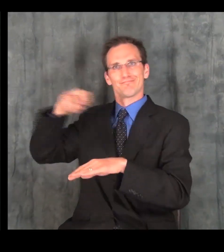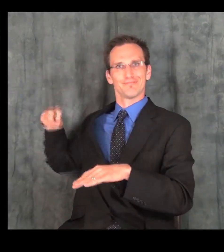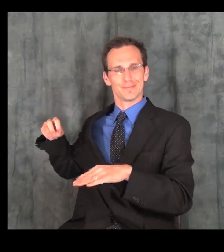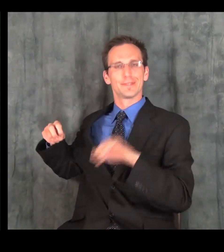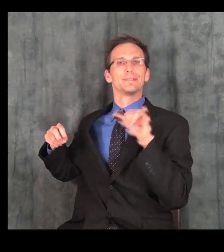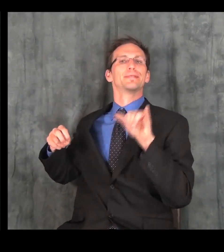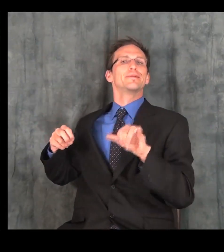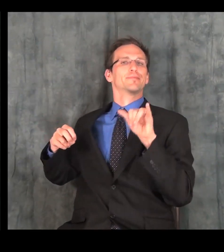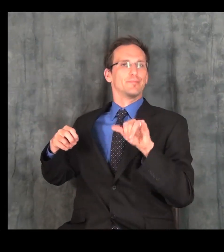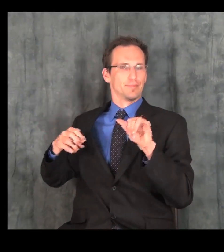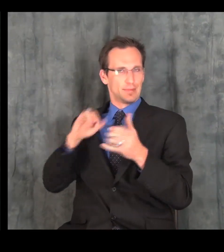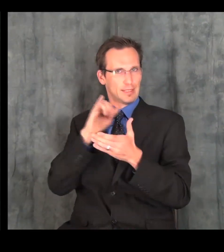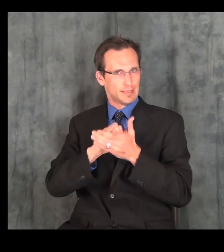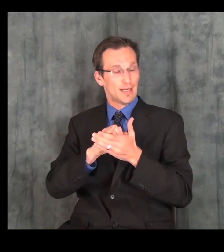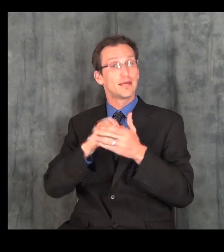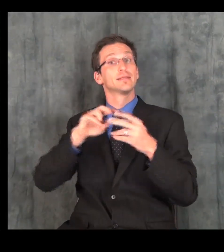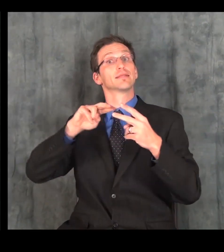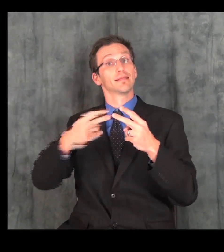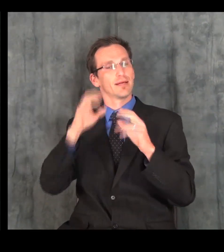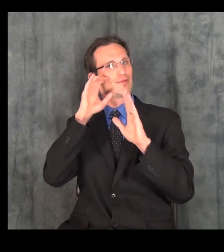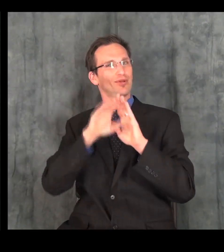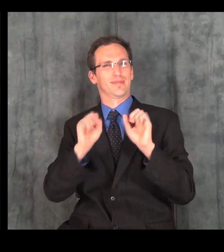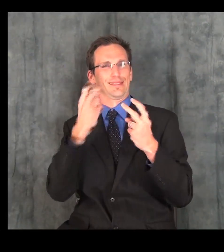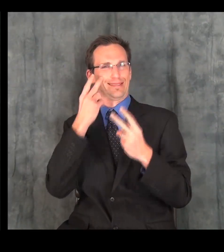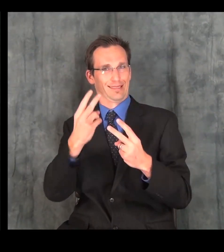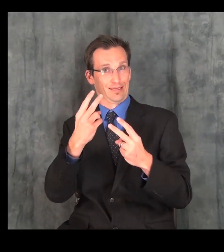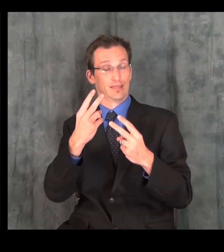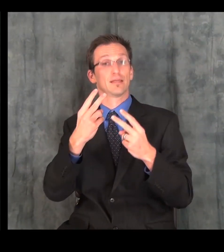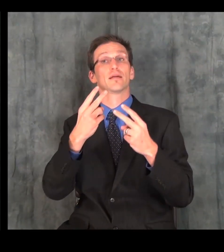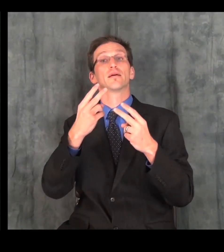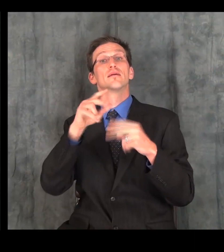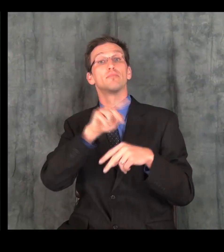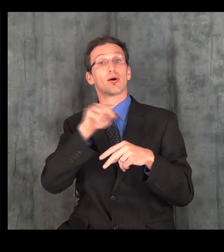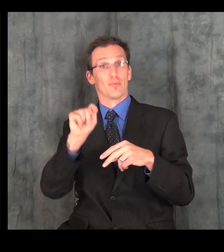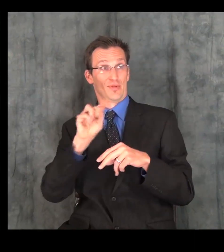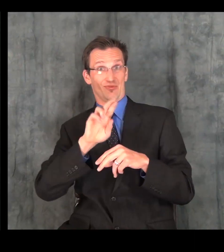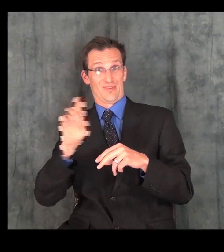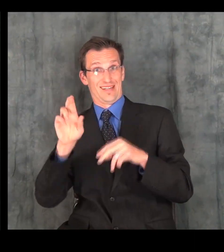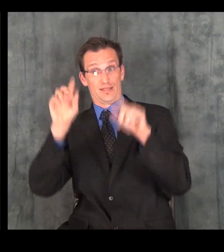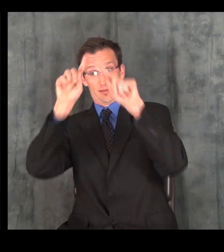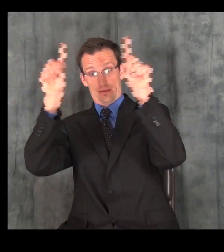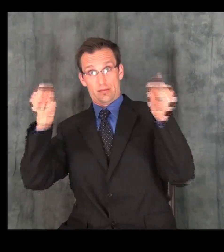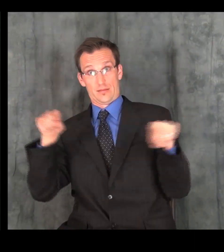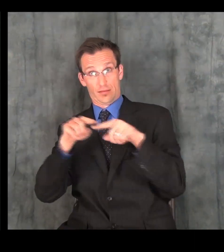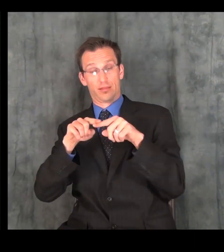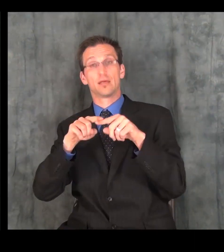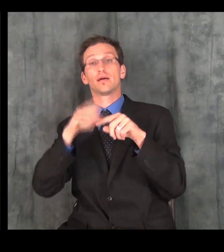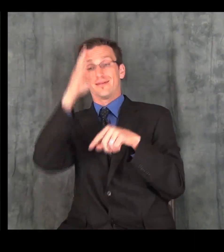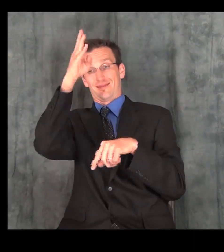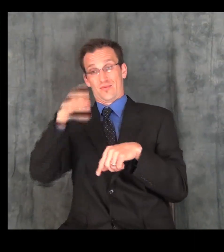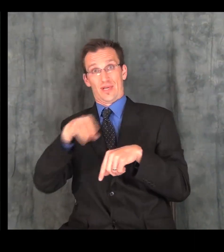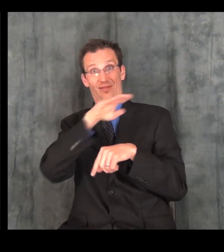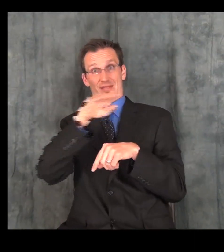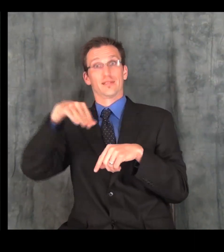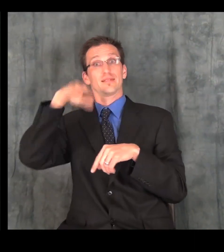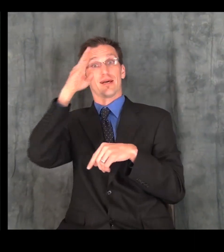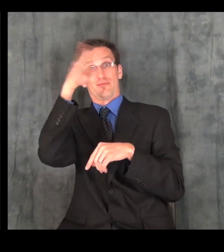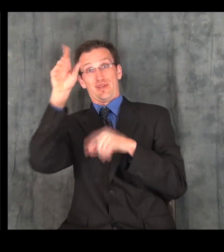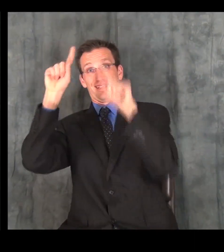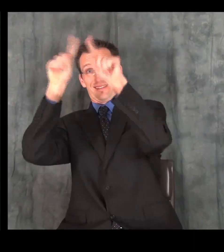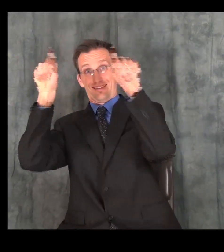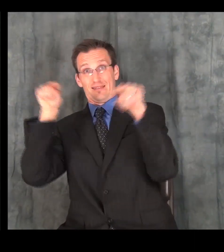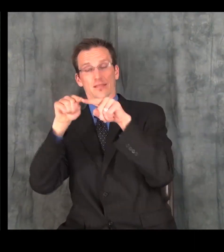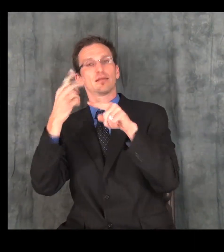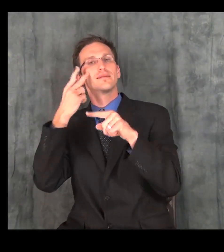And that's what you can see in the second photo on the right-hand side of the PowerPoint slide. So the top right-hand little quadrant, you actually see the deaf